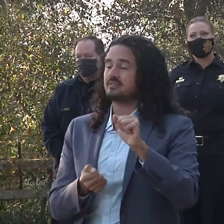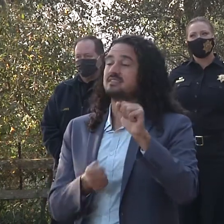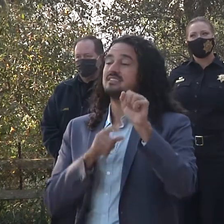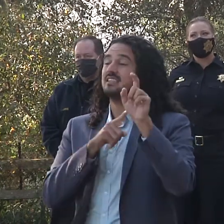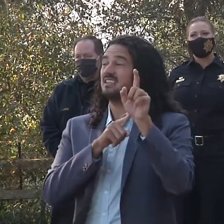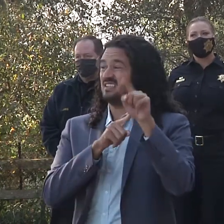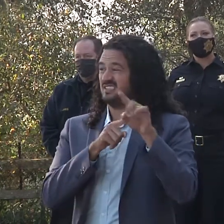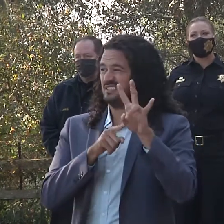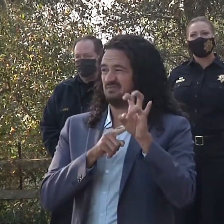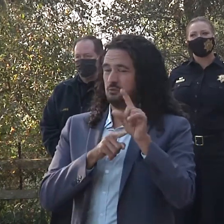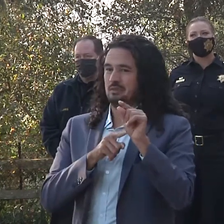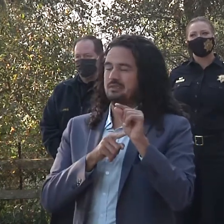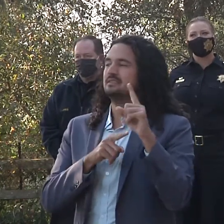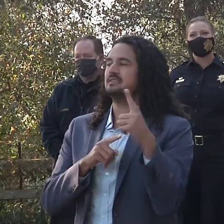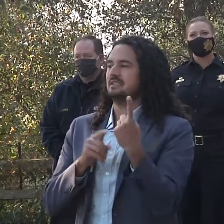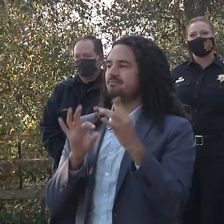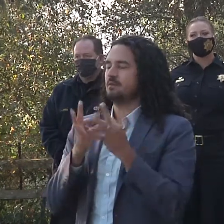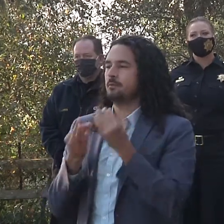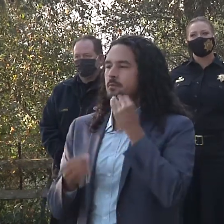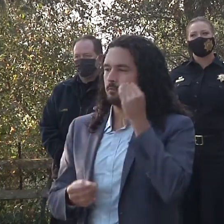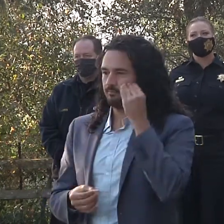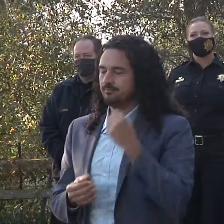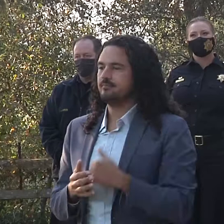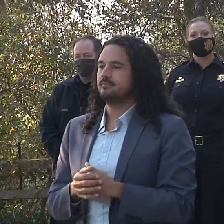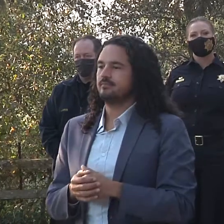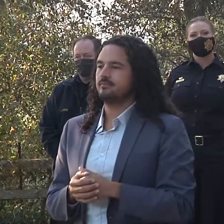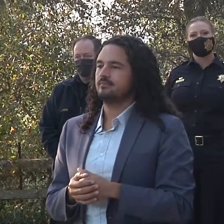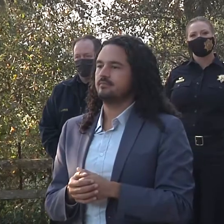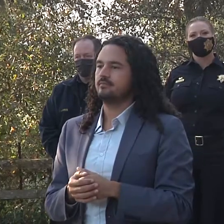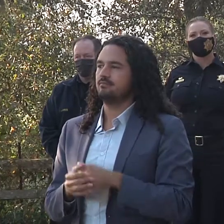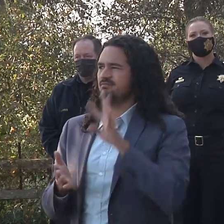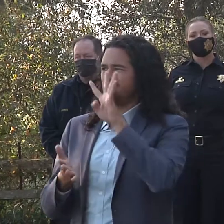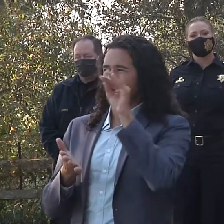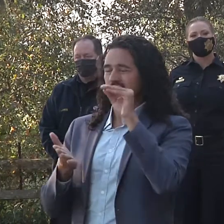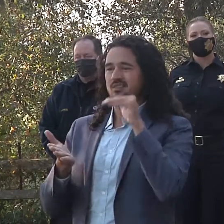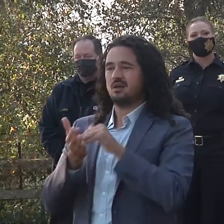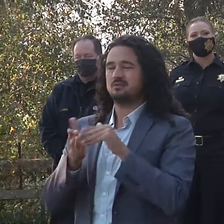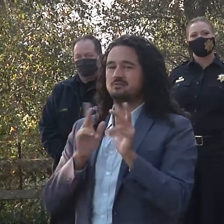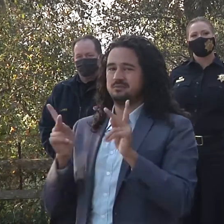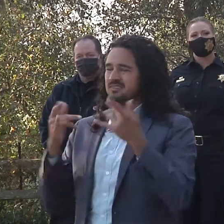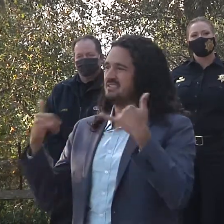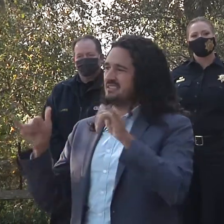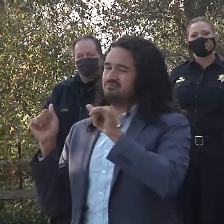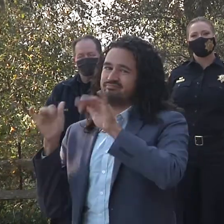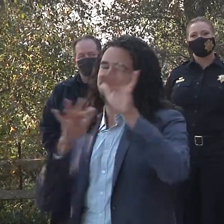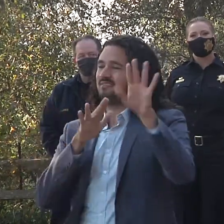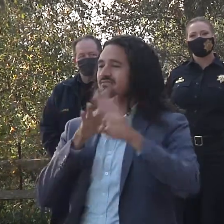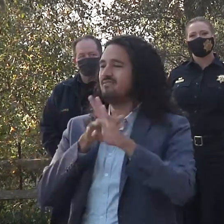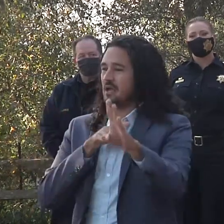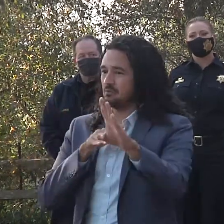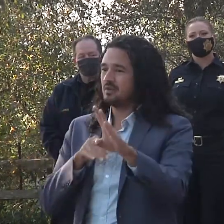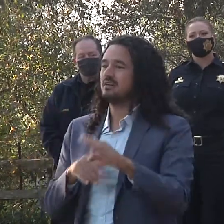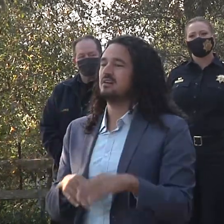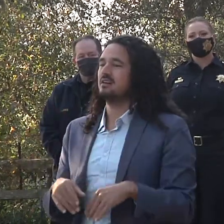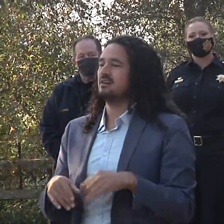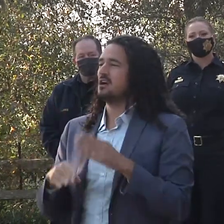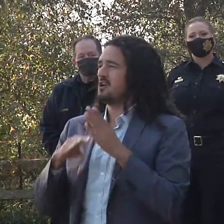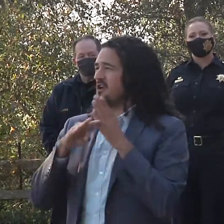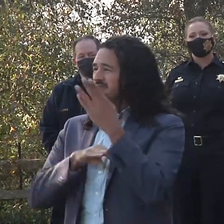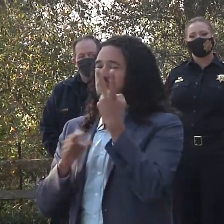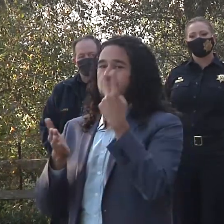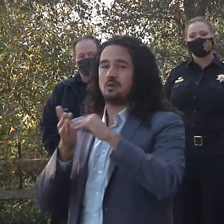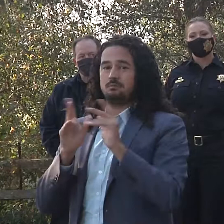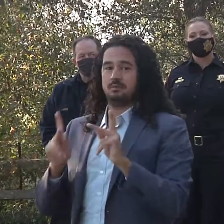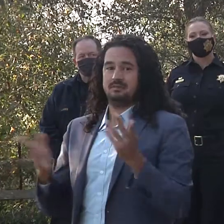Over 40,000 people remain evacuated, and there are over 2,100 firefighting personnel now here on the lines. On